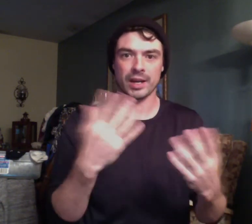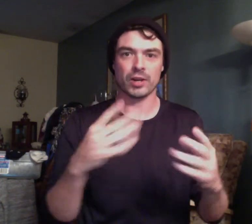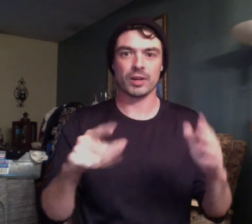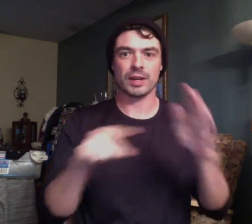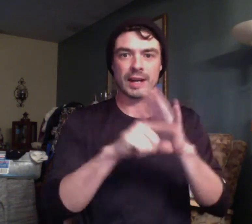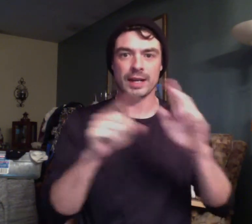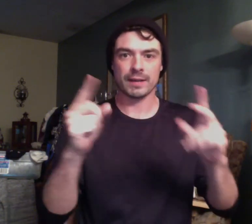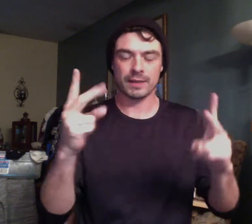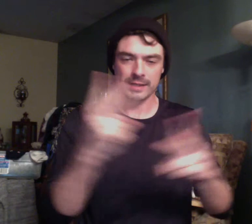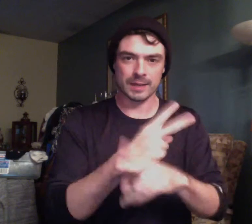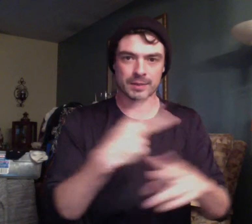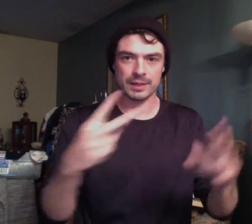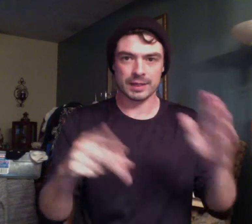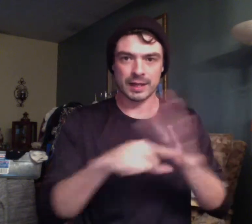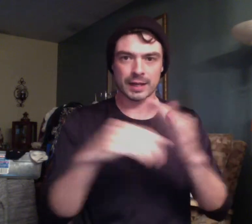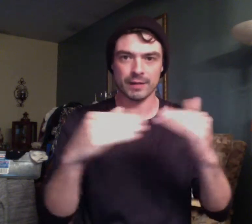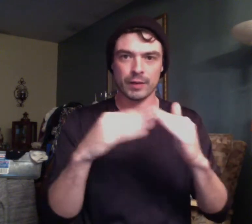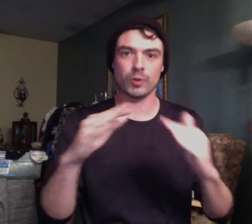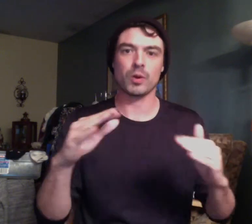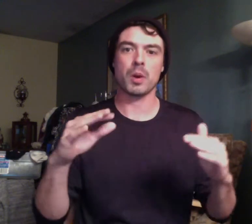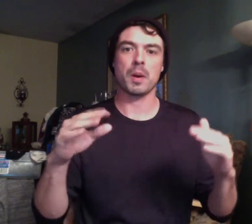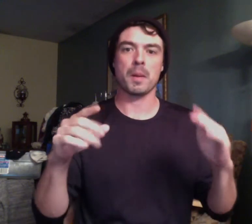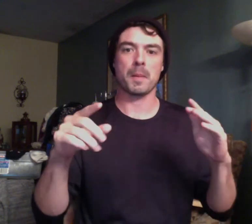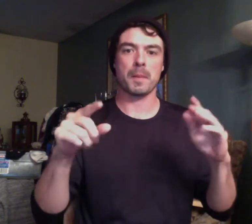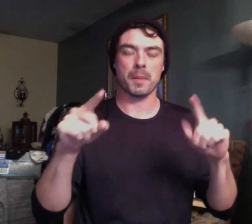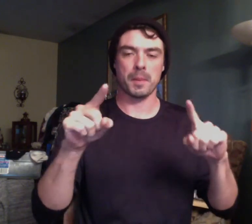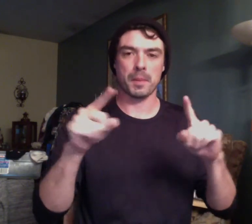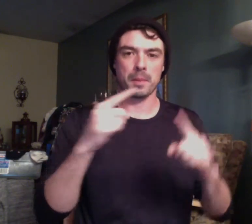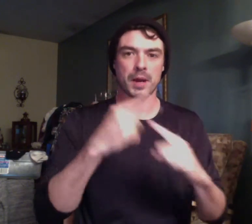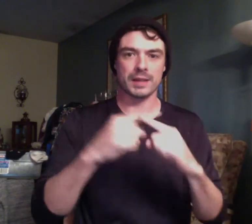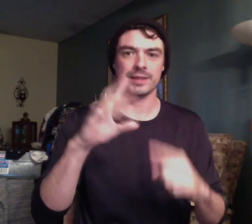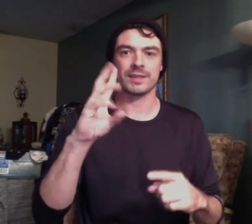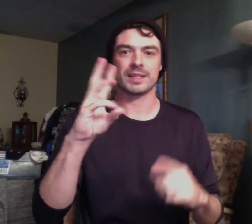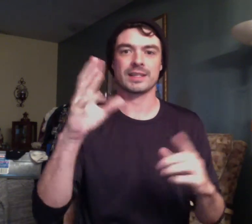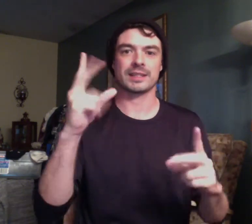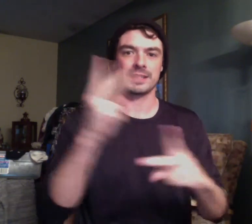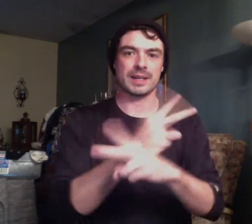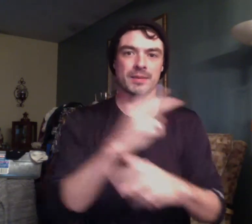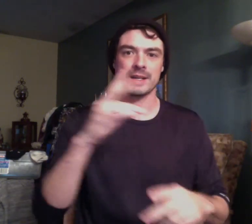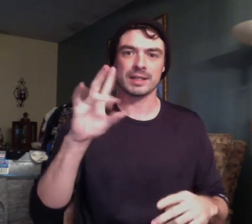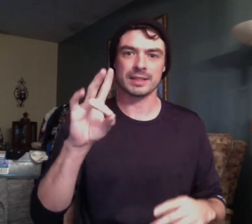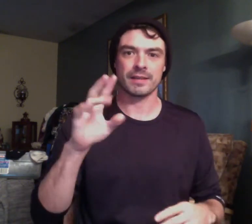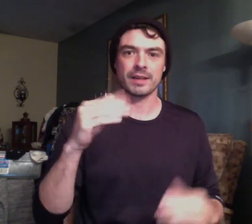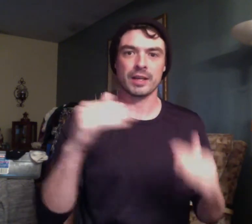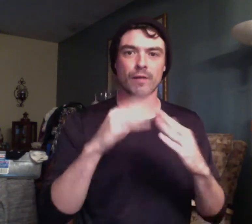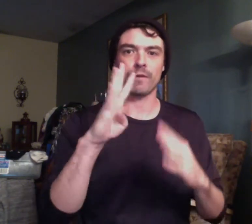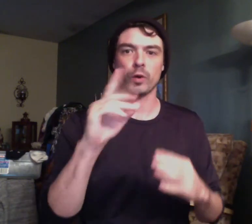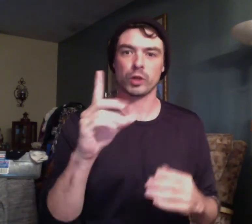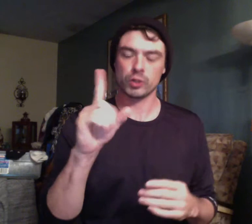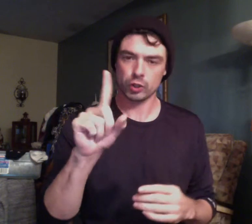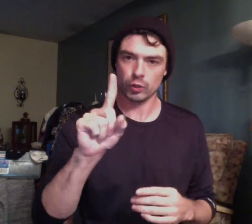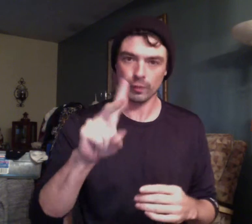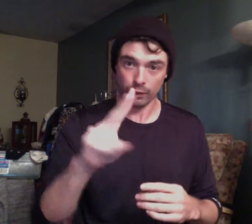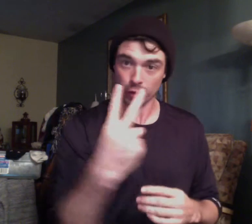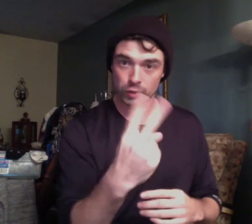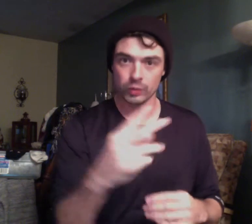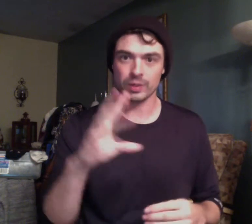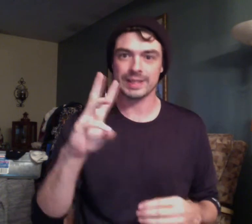and 6 times 7 is 42, plus 6 times 5, which is 30. And I add these two together and I